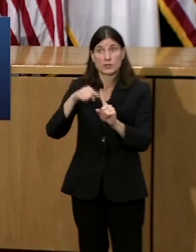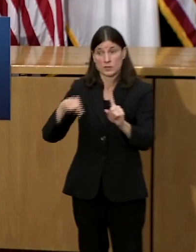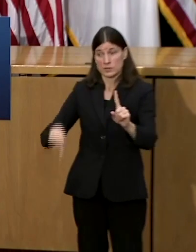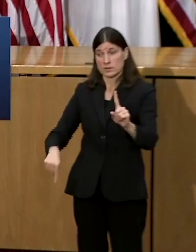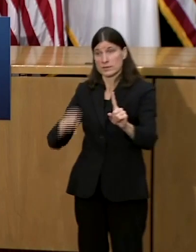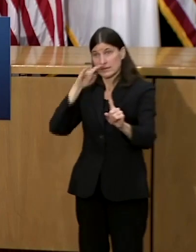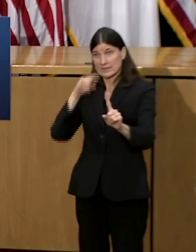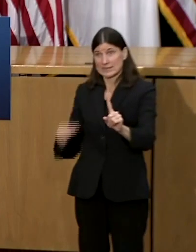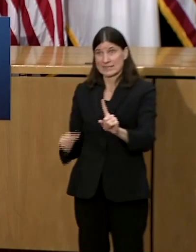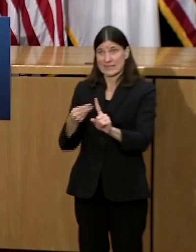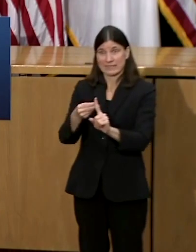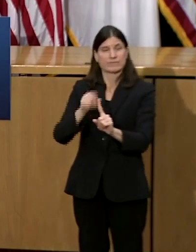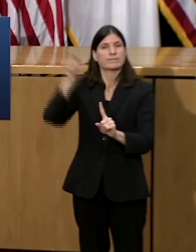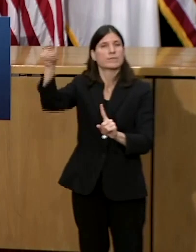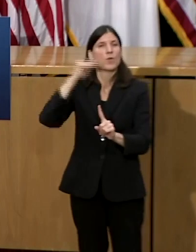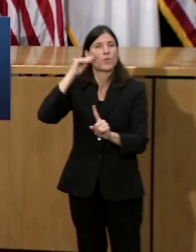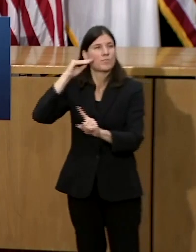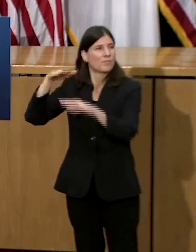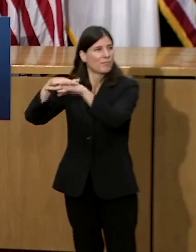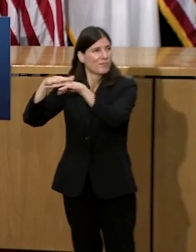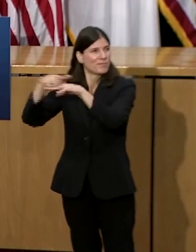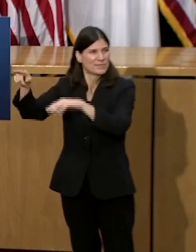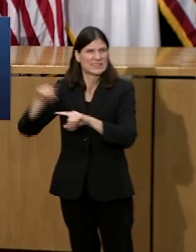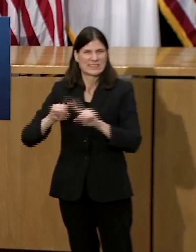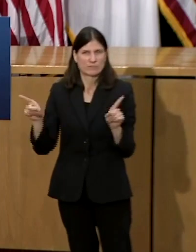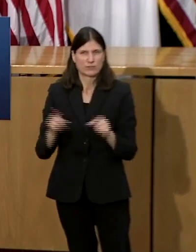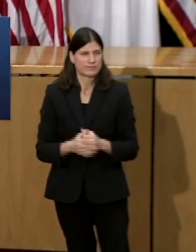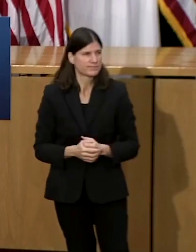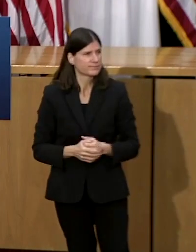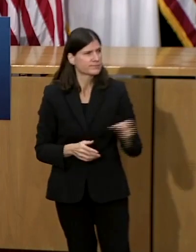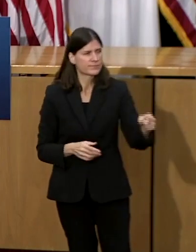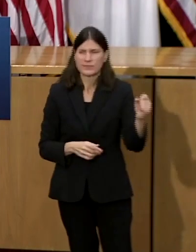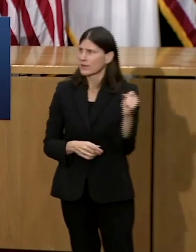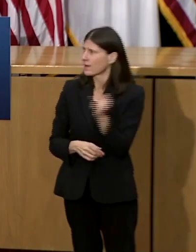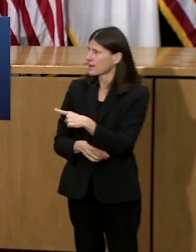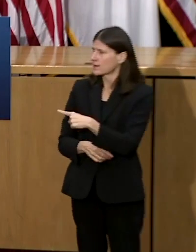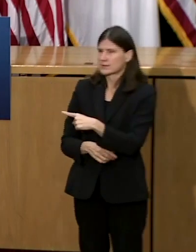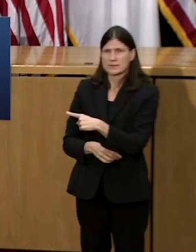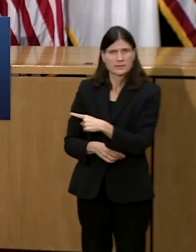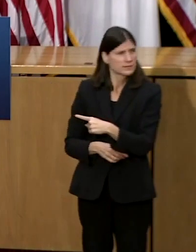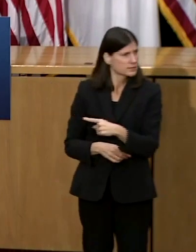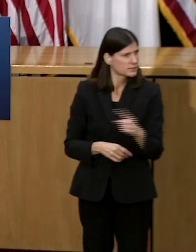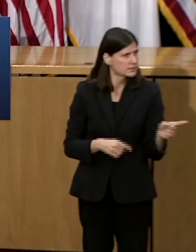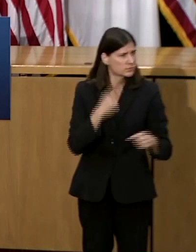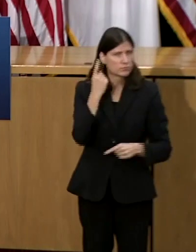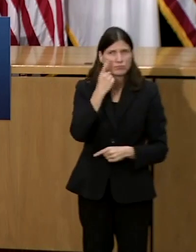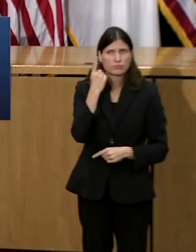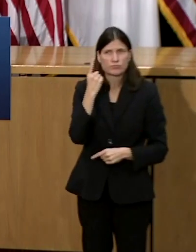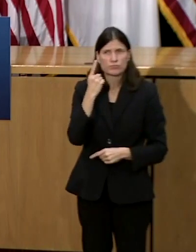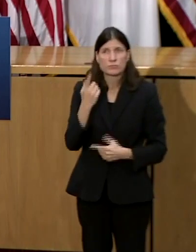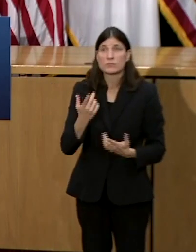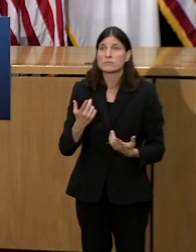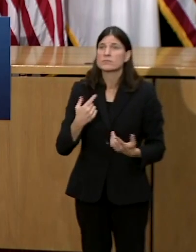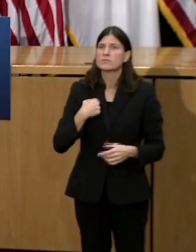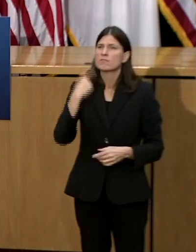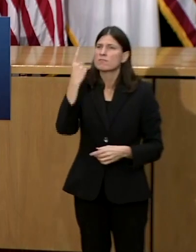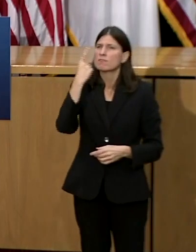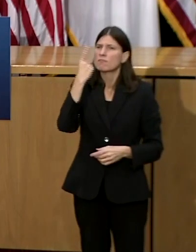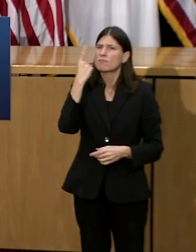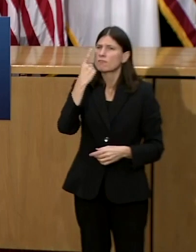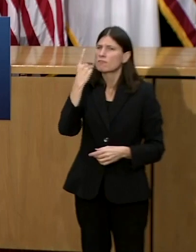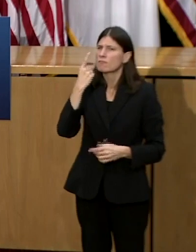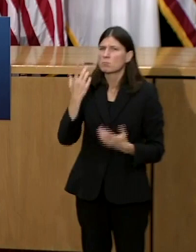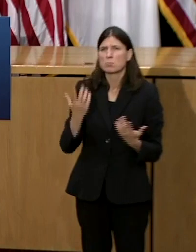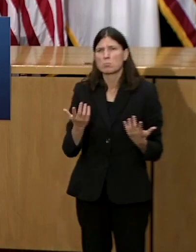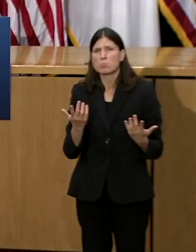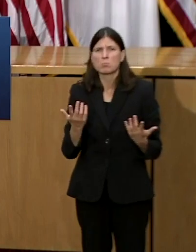have done in-person learning, but can you speak to the impact that some students might have when